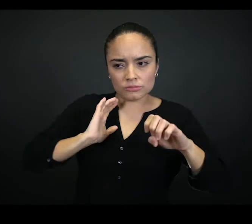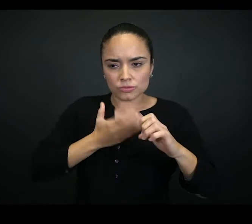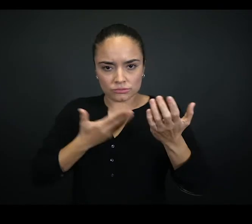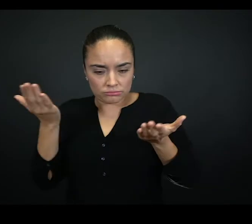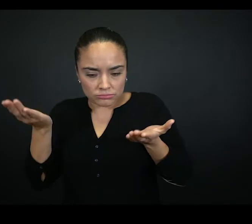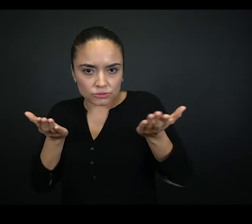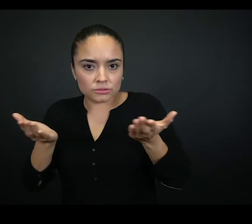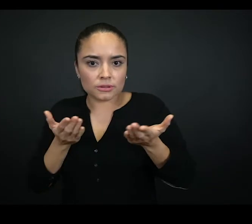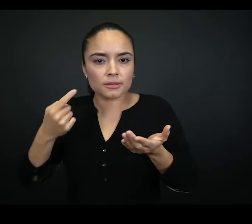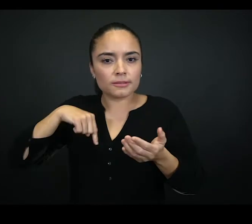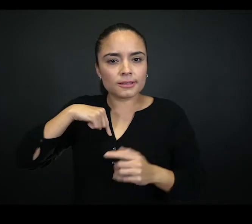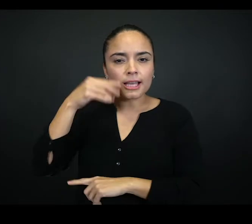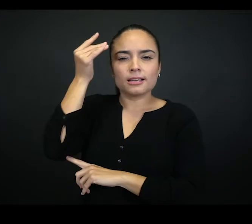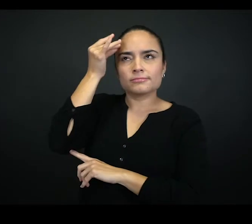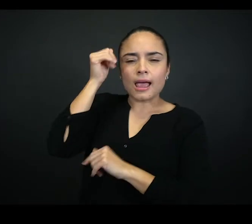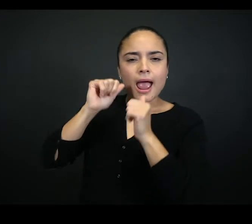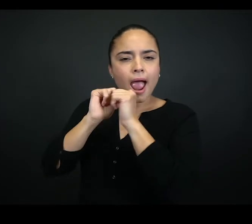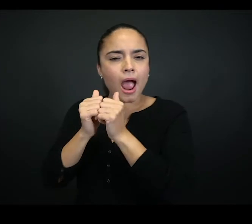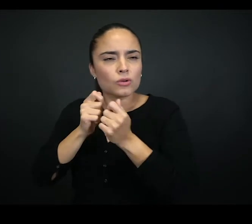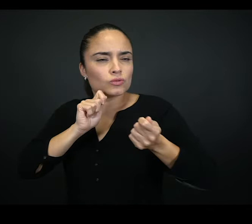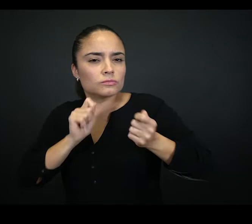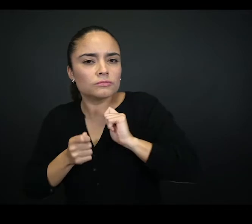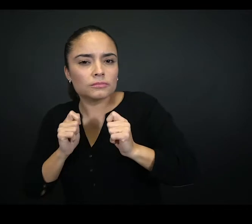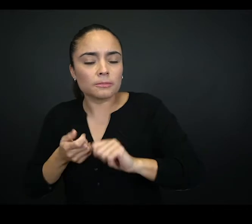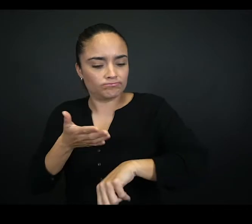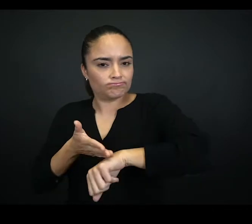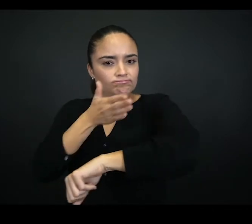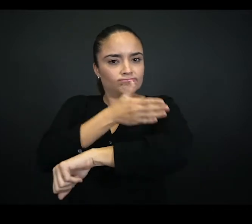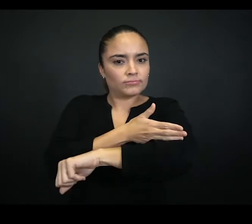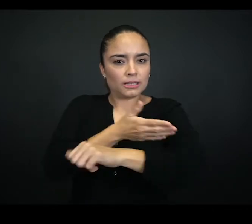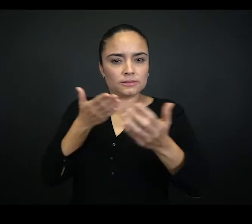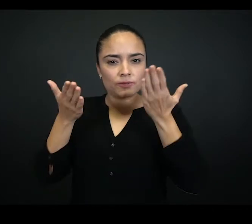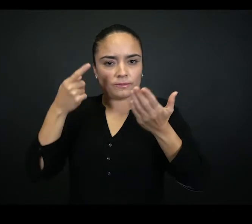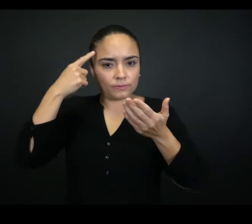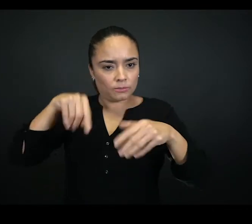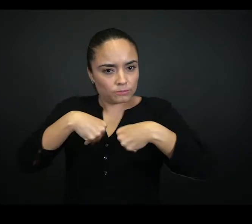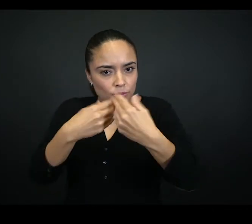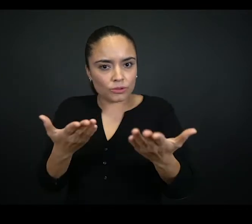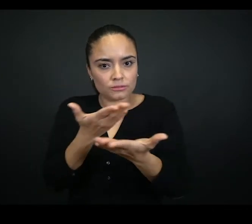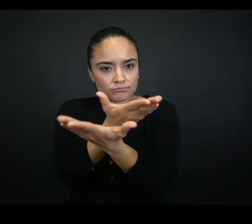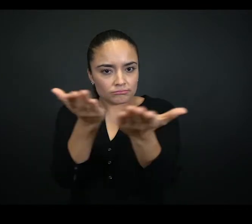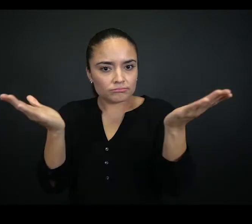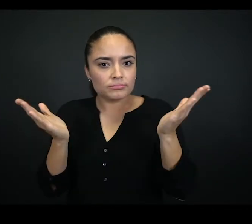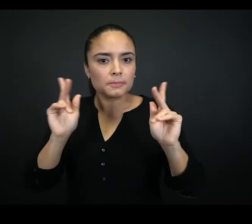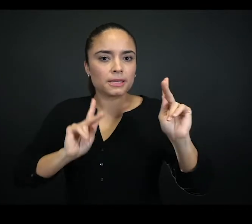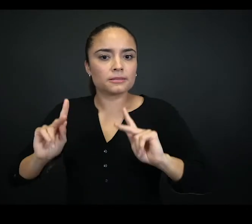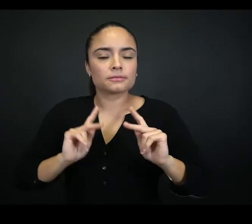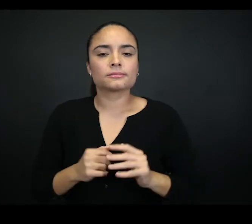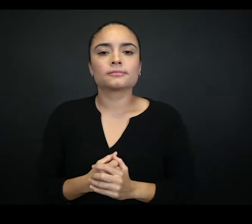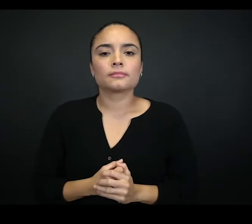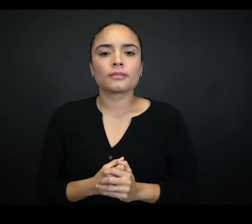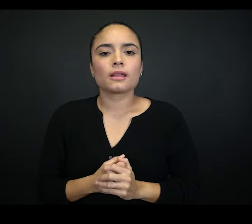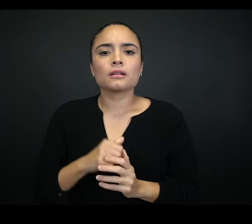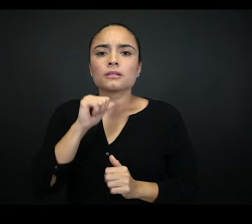it better for people who use drugs? And really looking at involving not just, 3 or 4 people, a lot